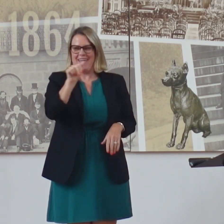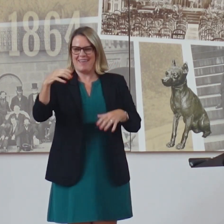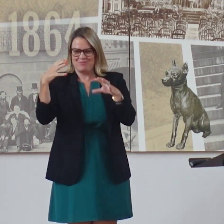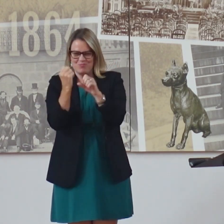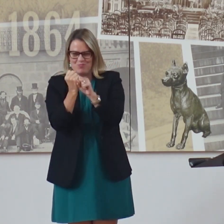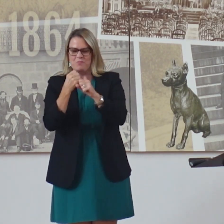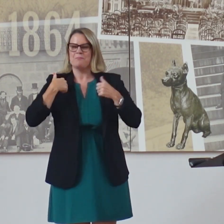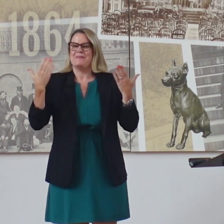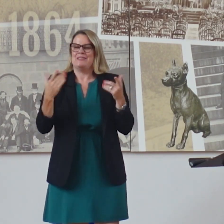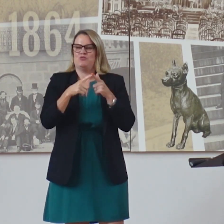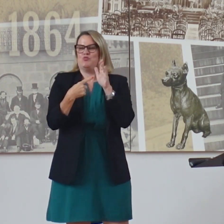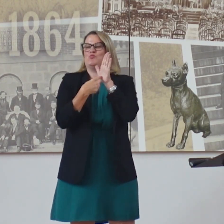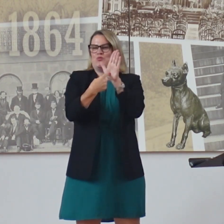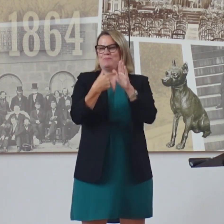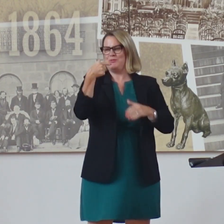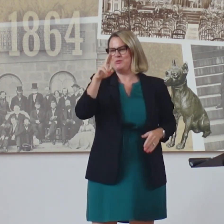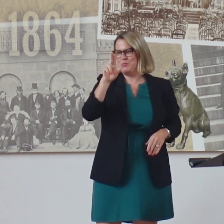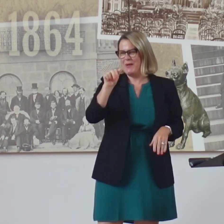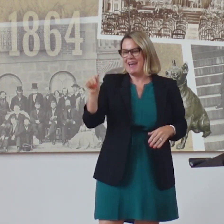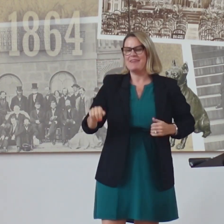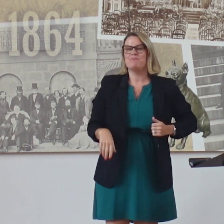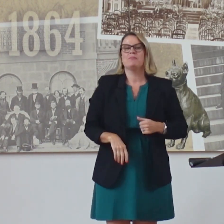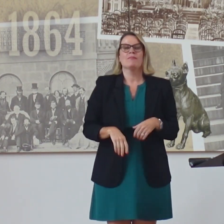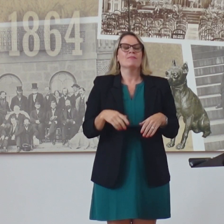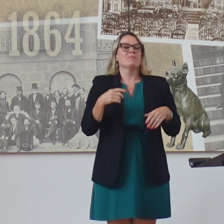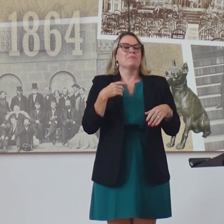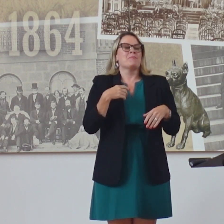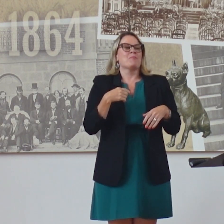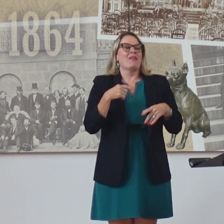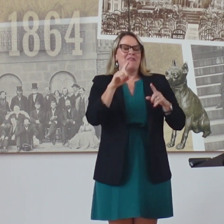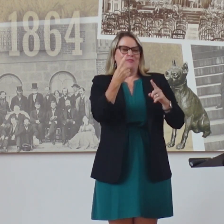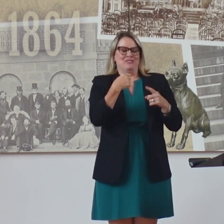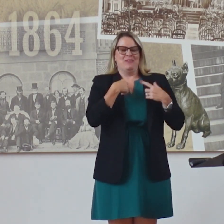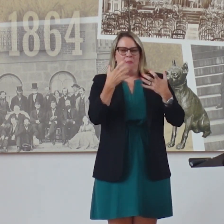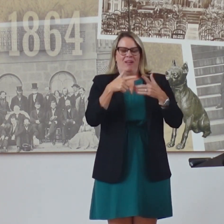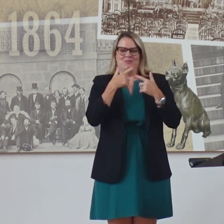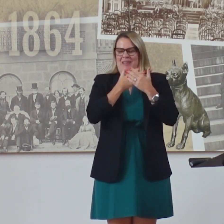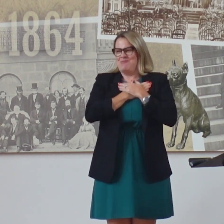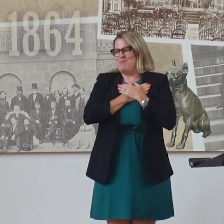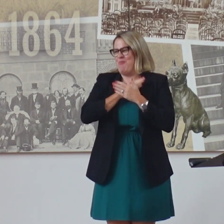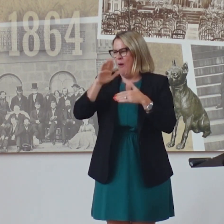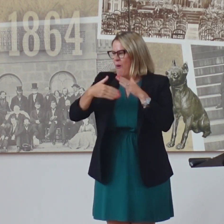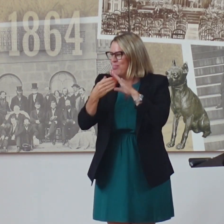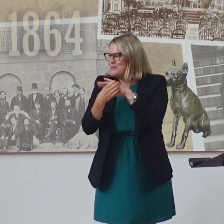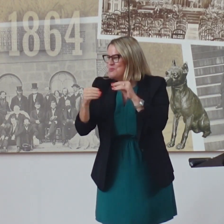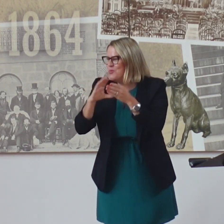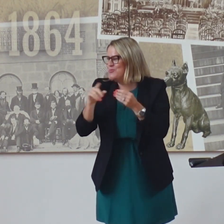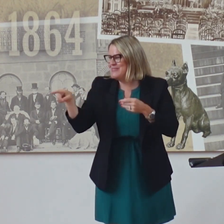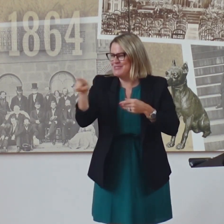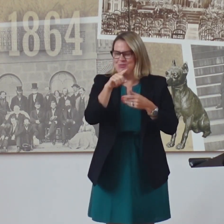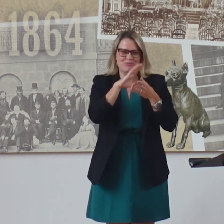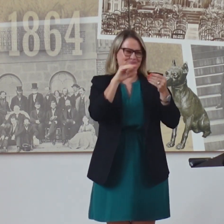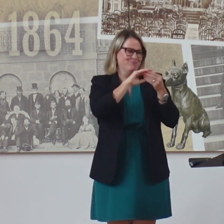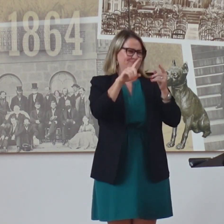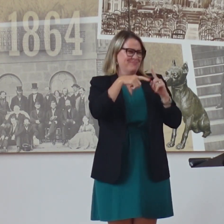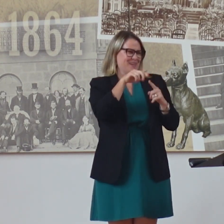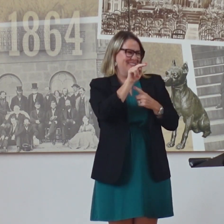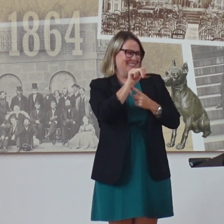Association, GUAA. And I'm here representing GUAA this afternoon. First, I really appreciate all of the stories you told